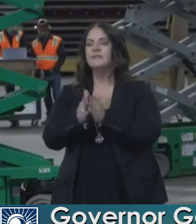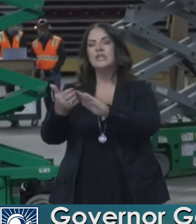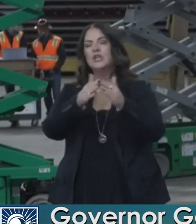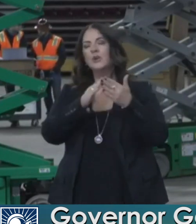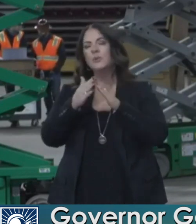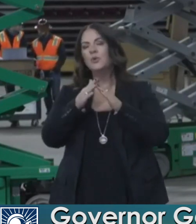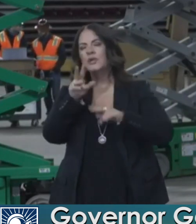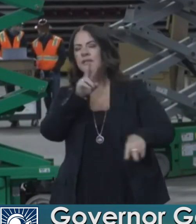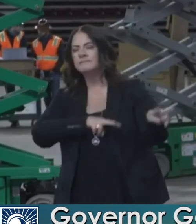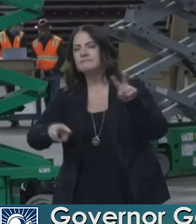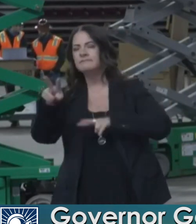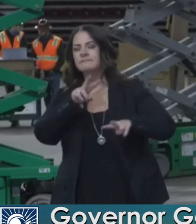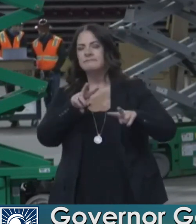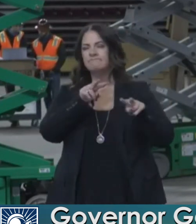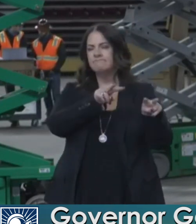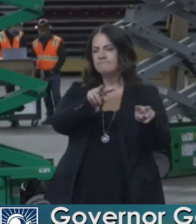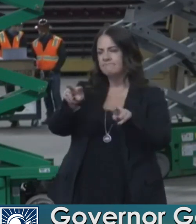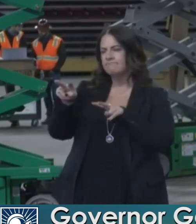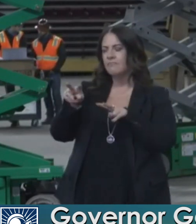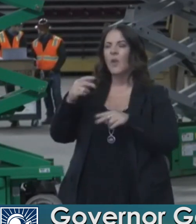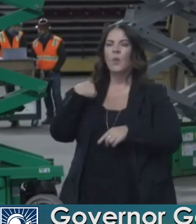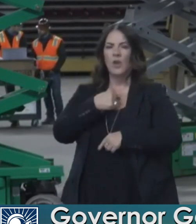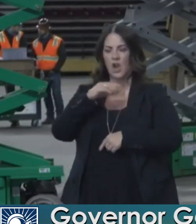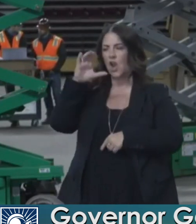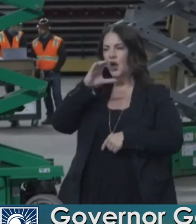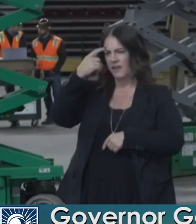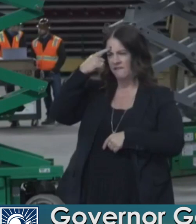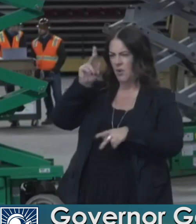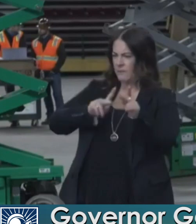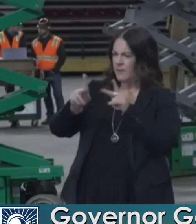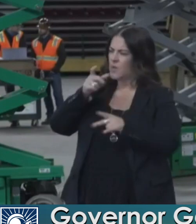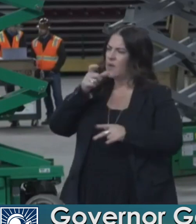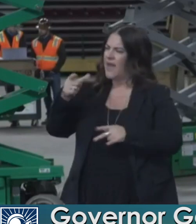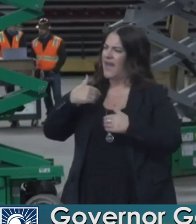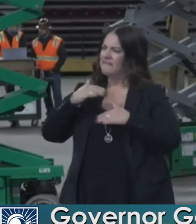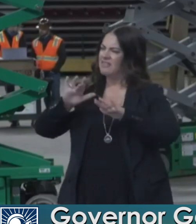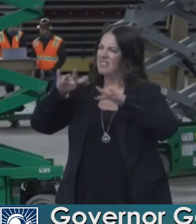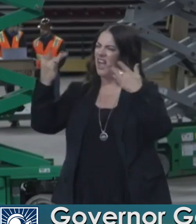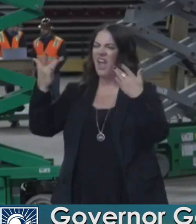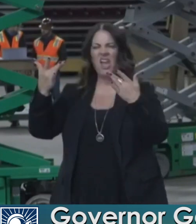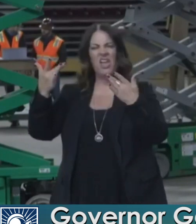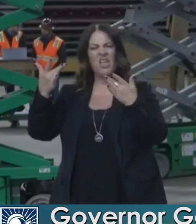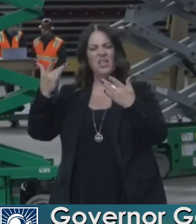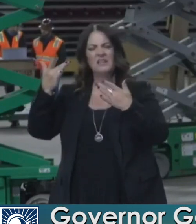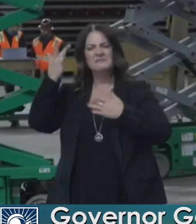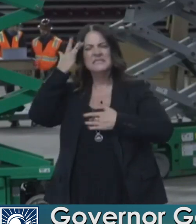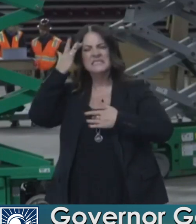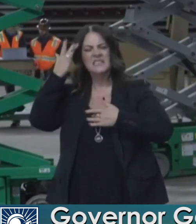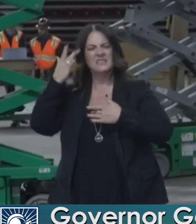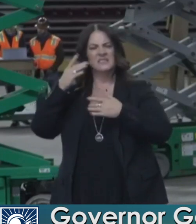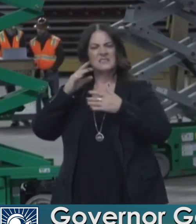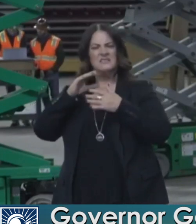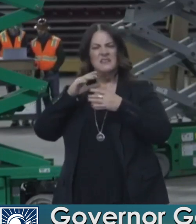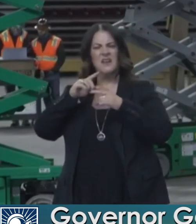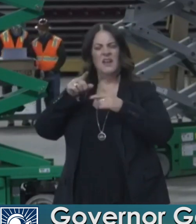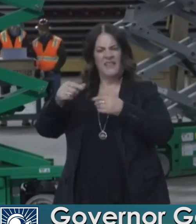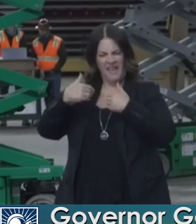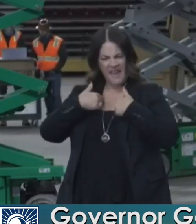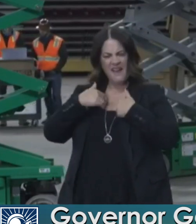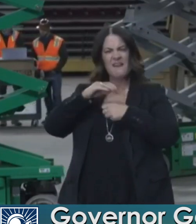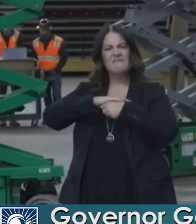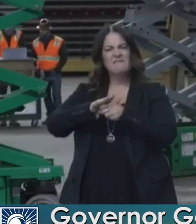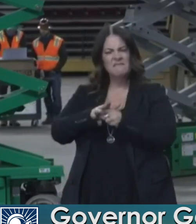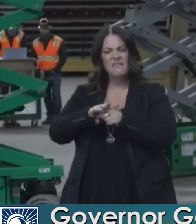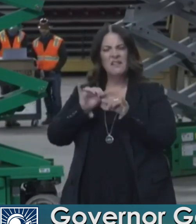testing asymptomatic individuals to understand more about this virus is critical in ultimately advancing our